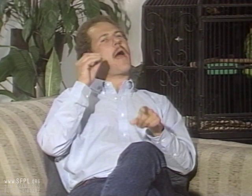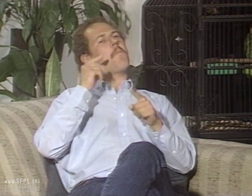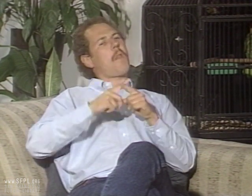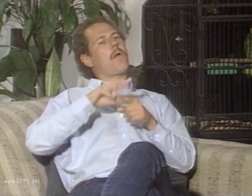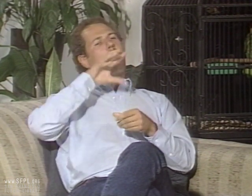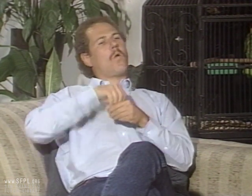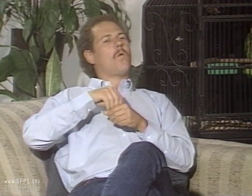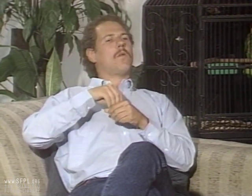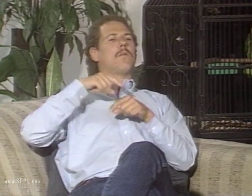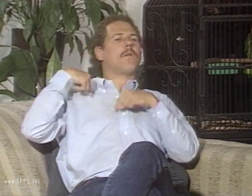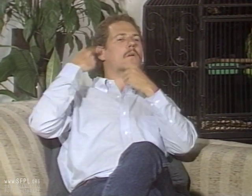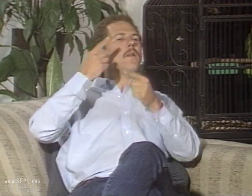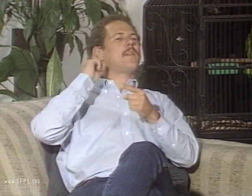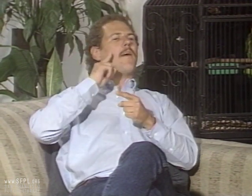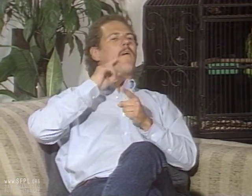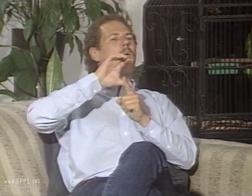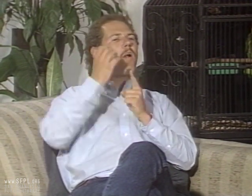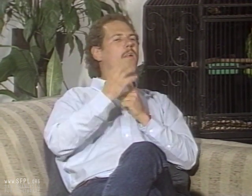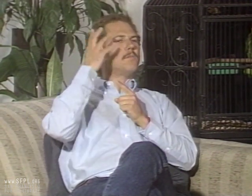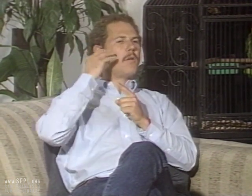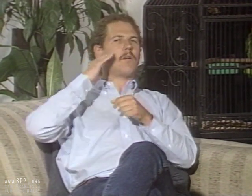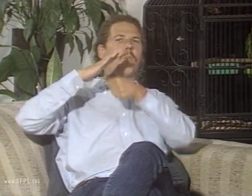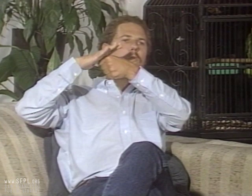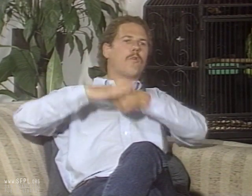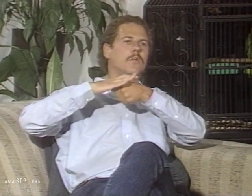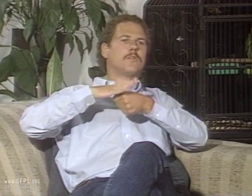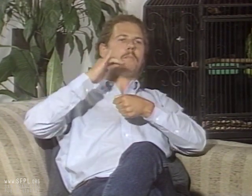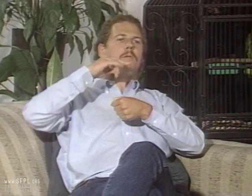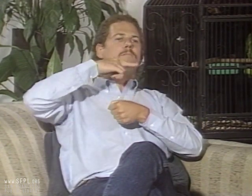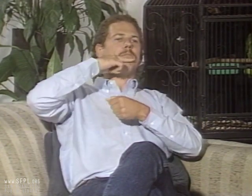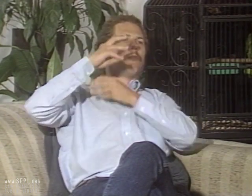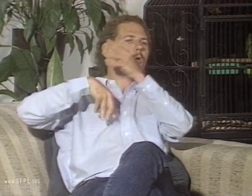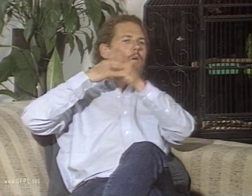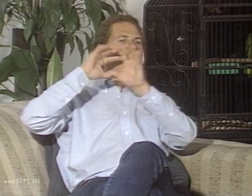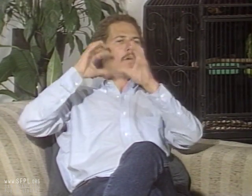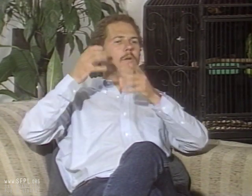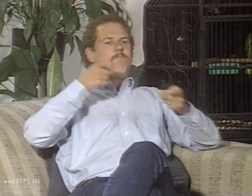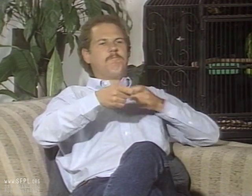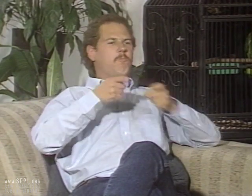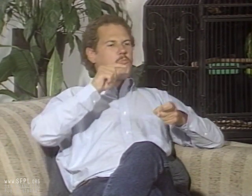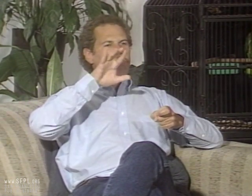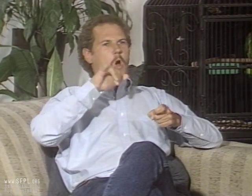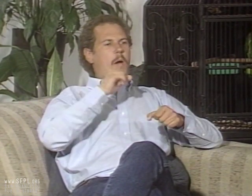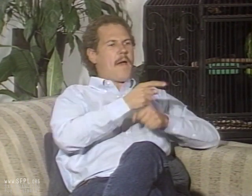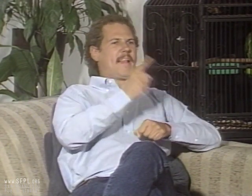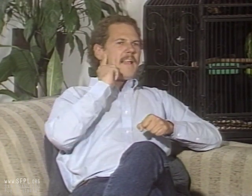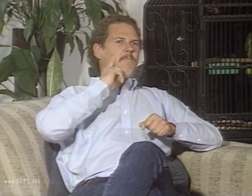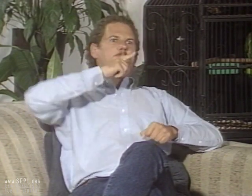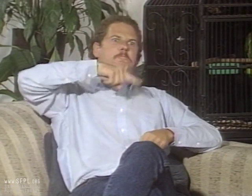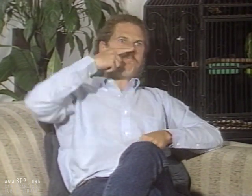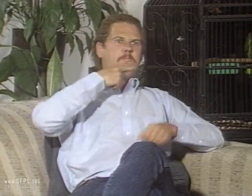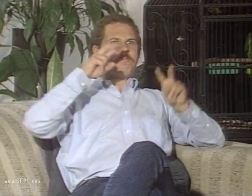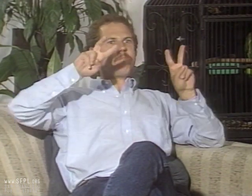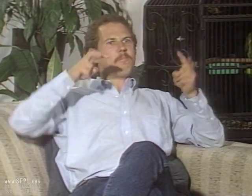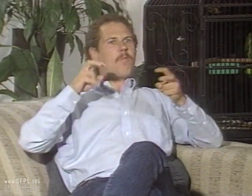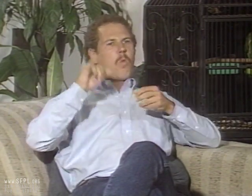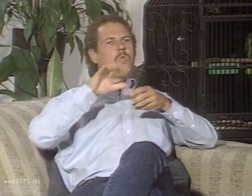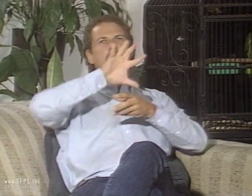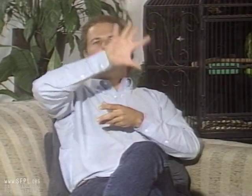I decided to create a story from her point of view, to show the oppression of deaf people by hearing people who attempt to make us more like them at